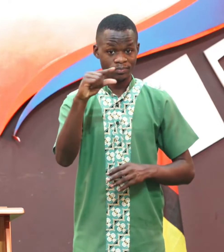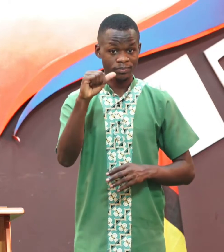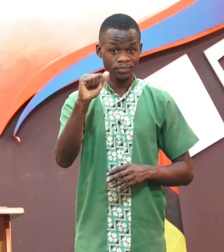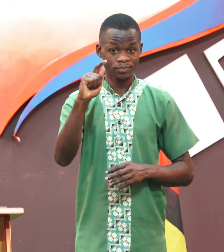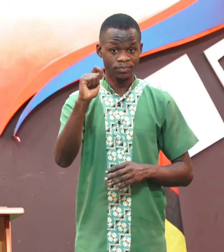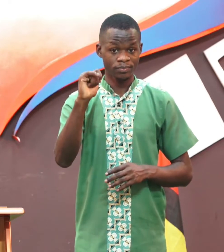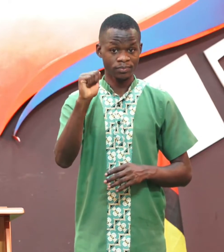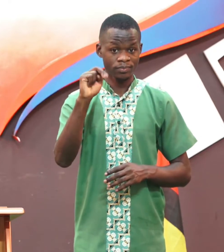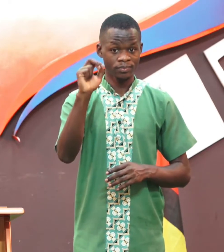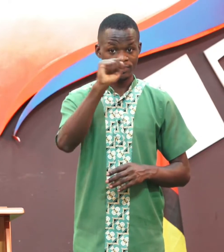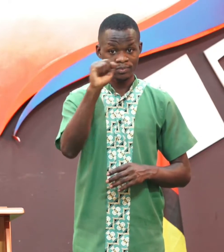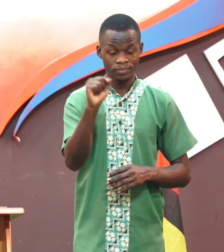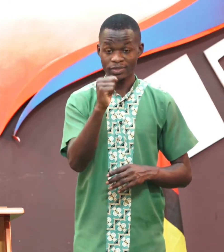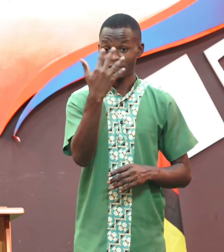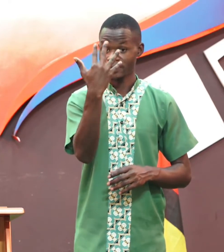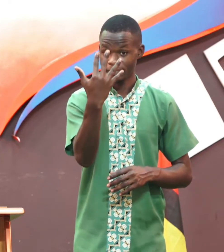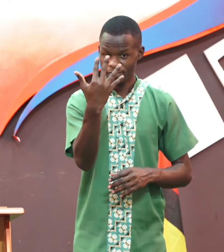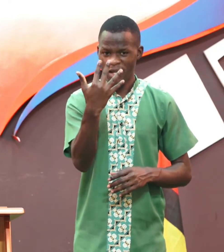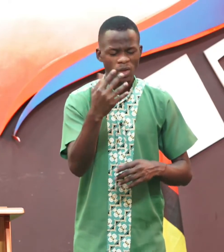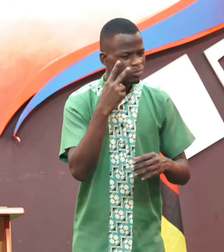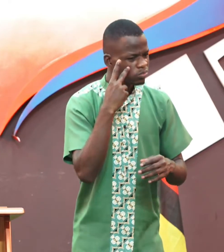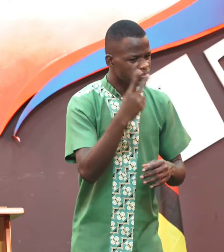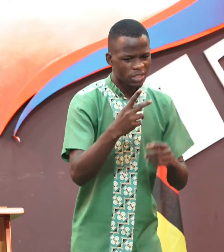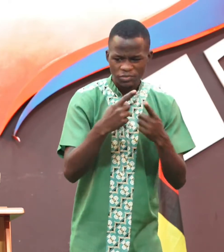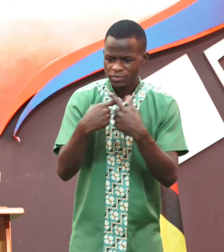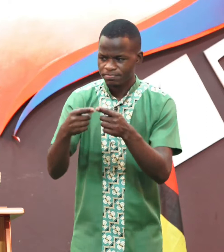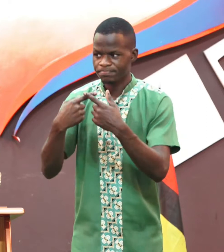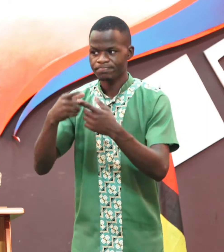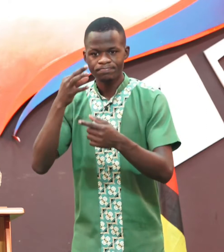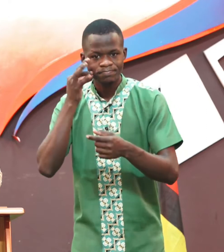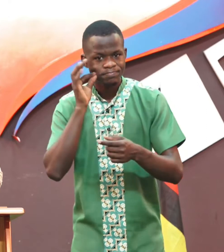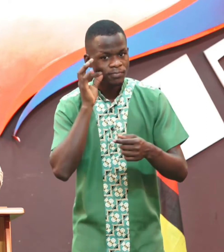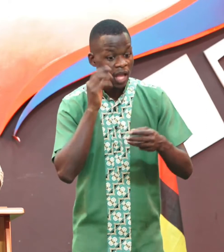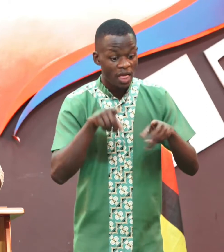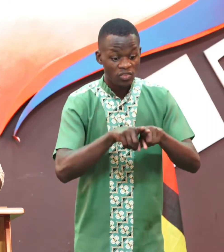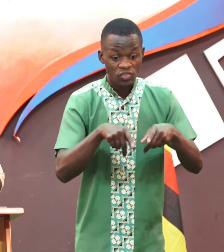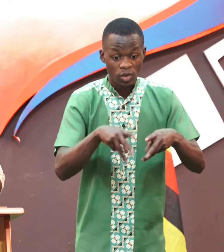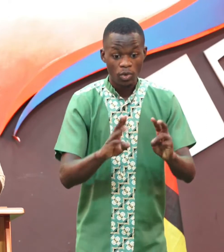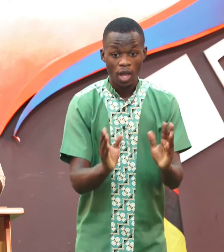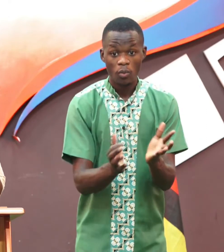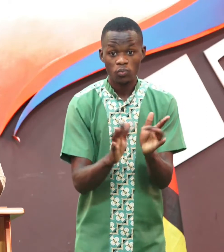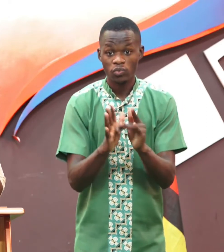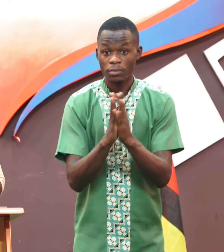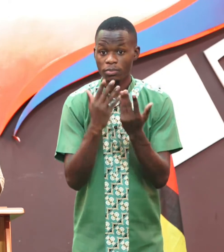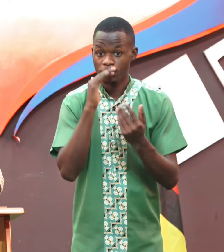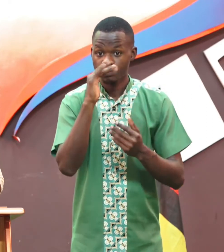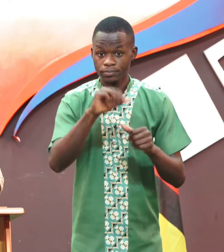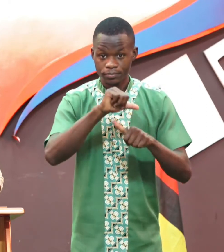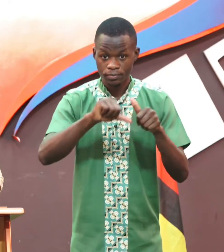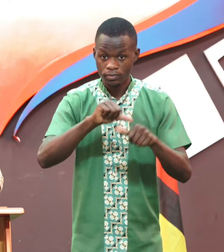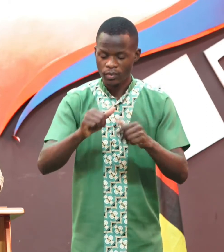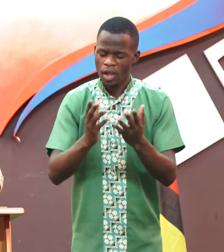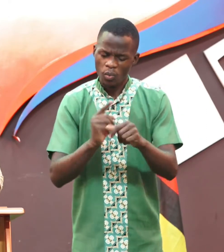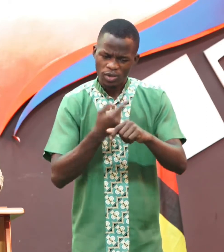go to Galatians 5, when you go on considering those various fruits that the Bible speaks